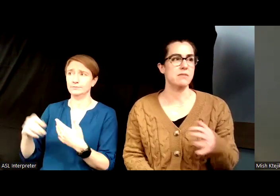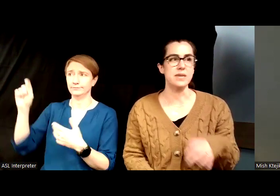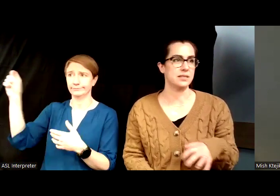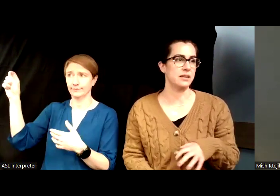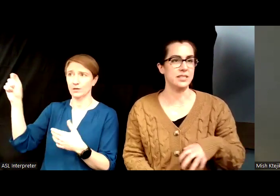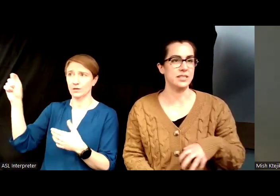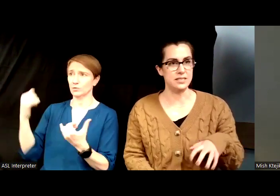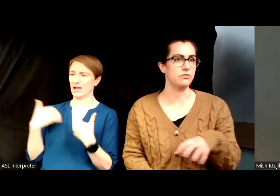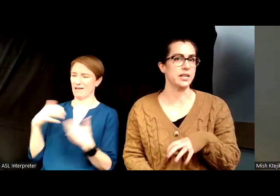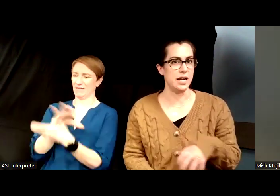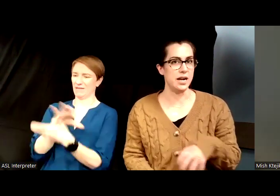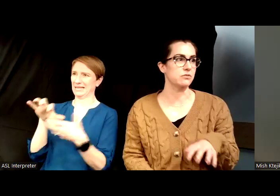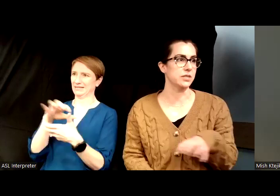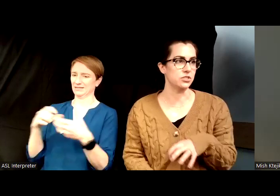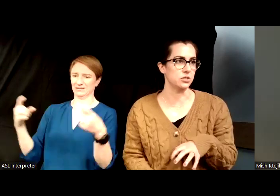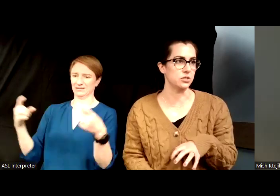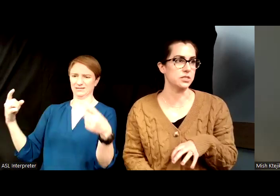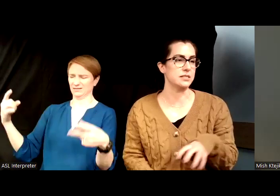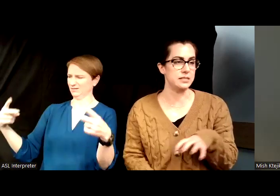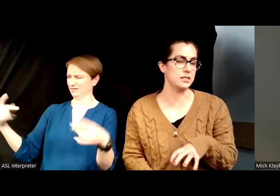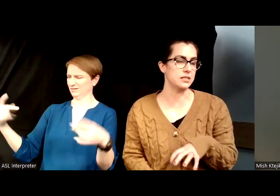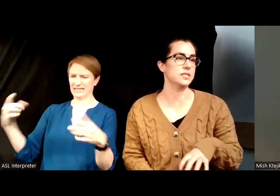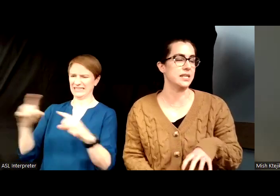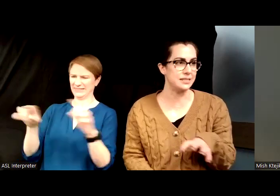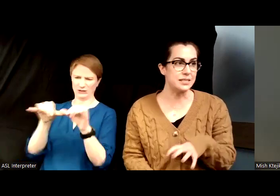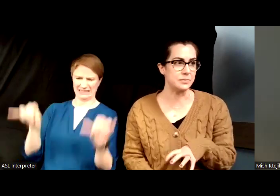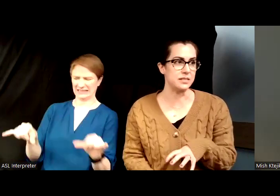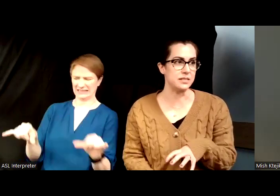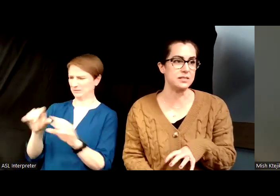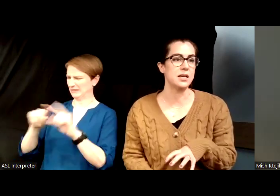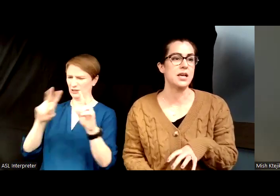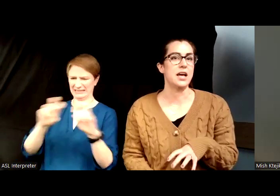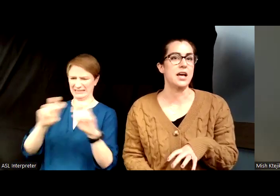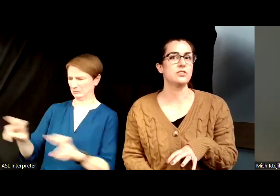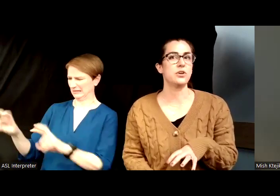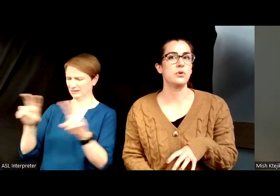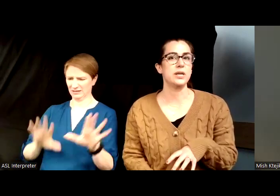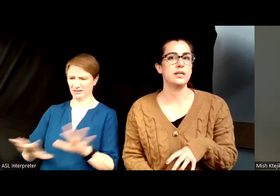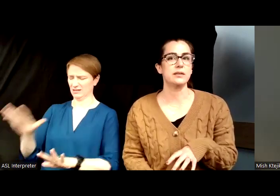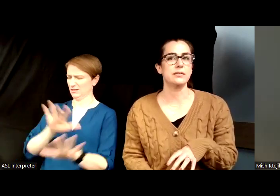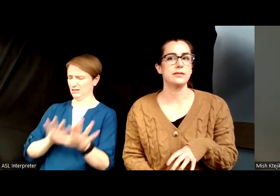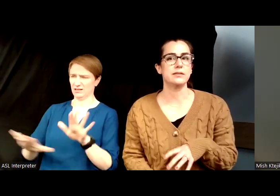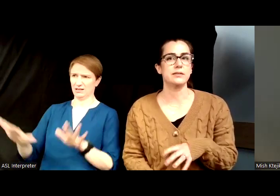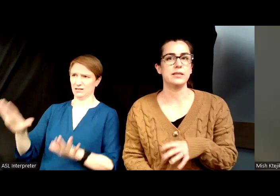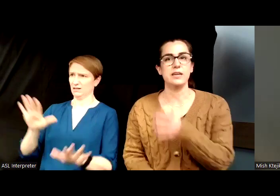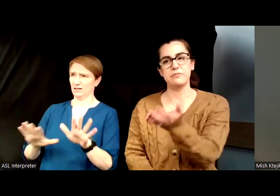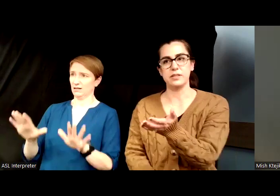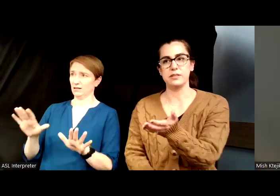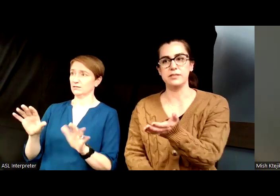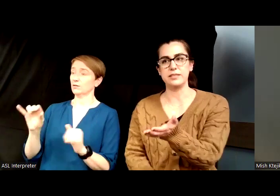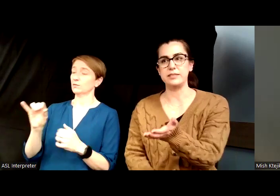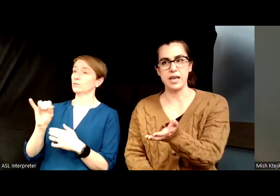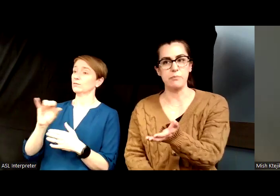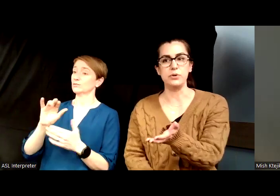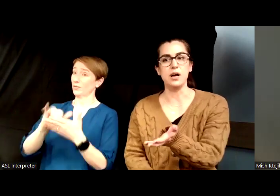have a mix of these different kind of credentials and systems and assessments. And so if